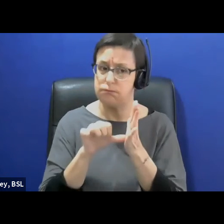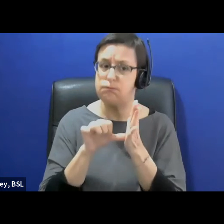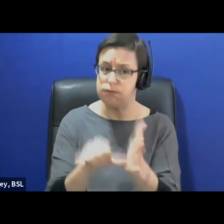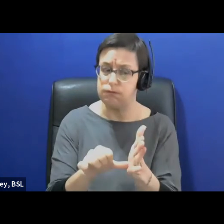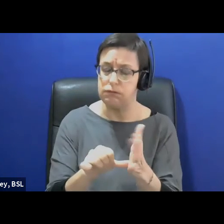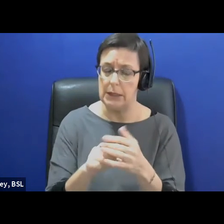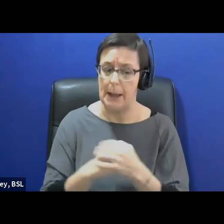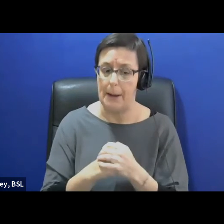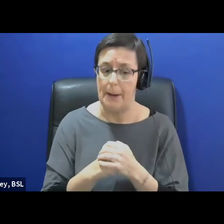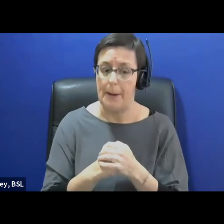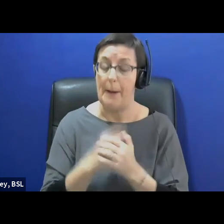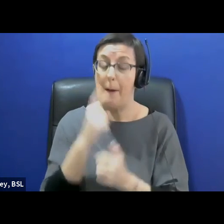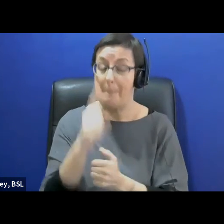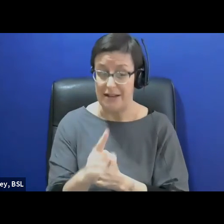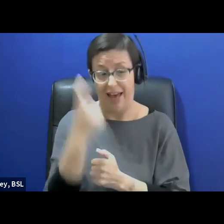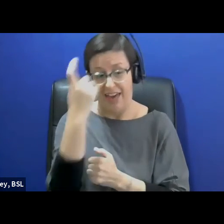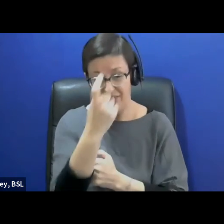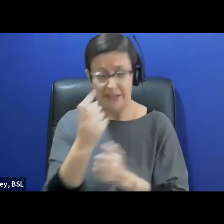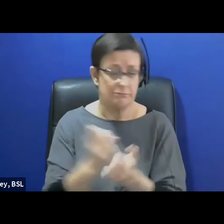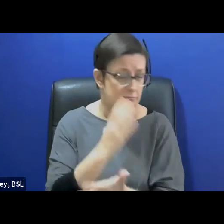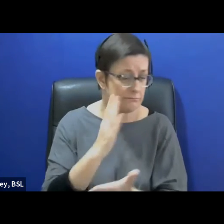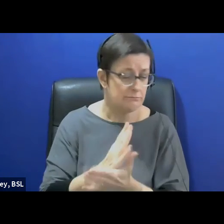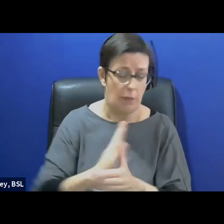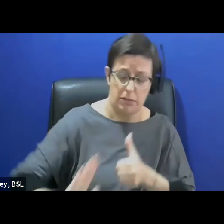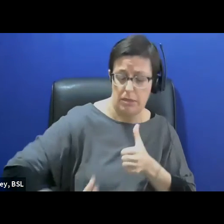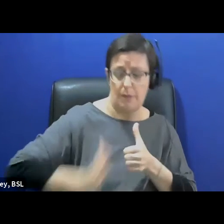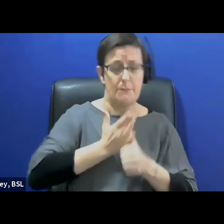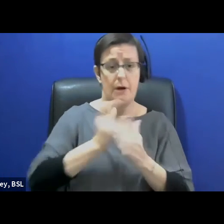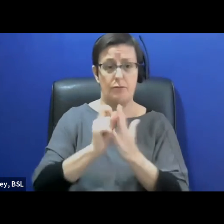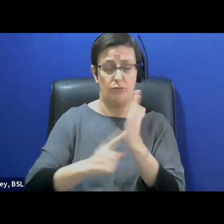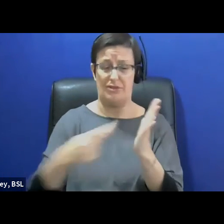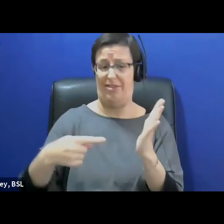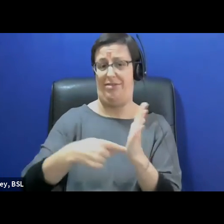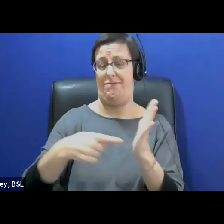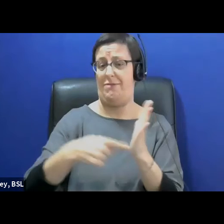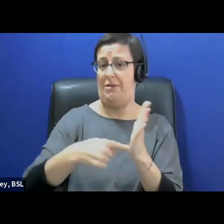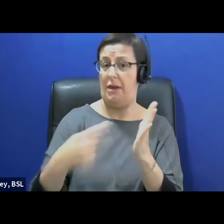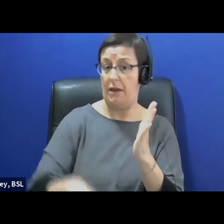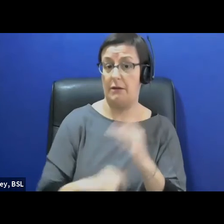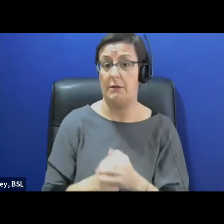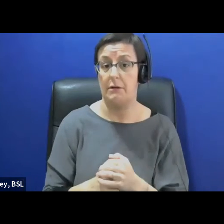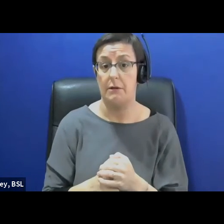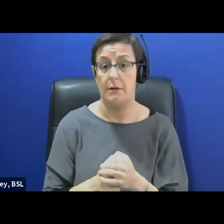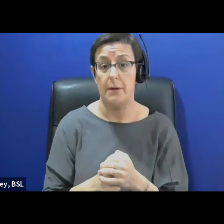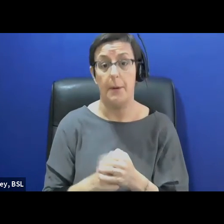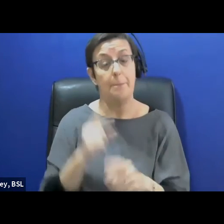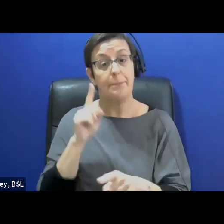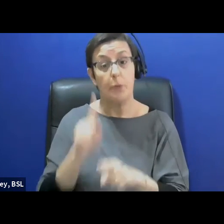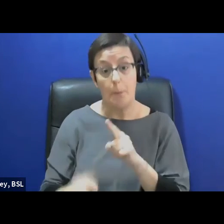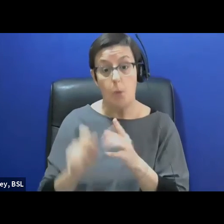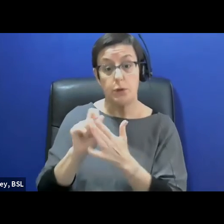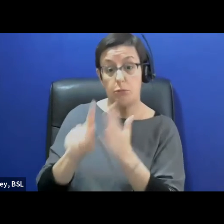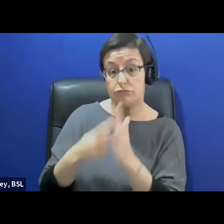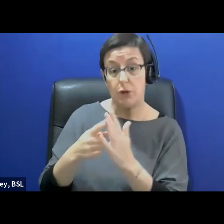it part of the project right from the very start. I mean, you look at most project developments and the whole concept of